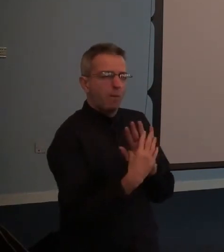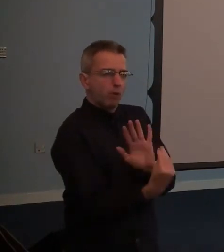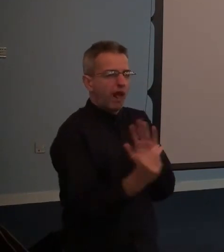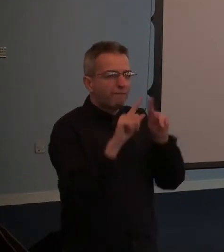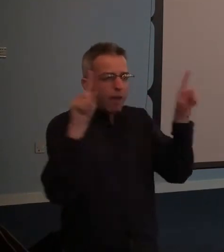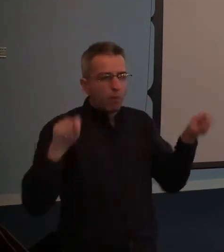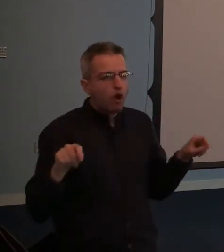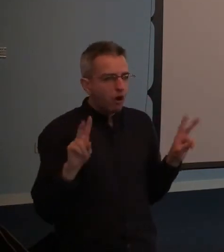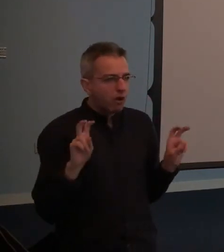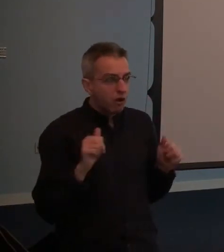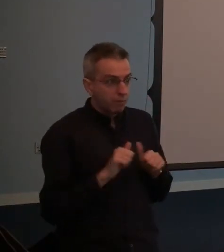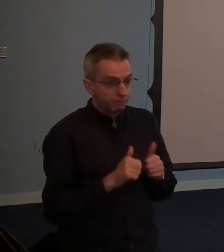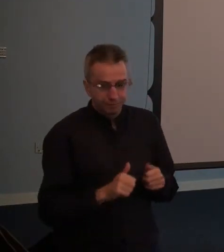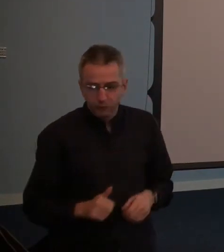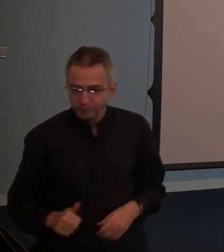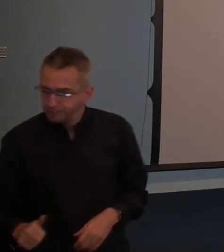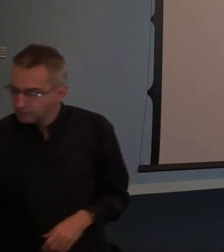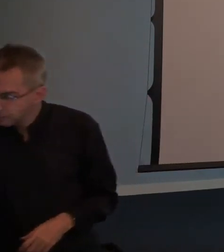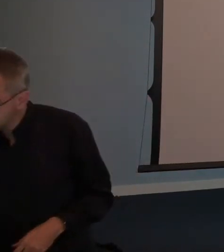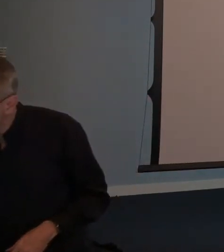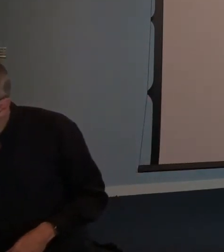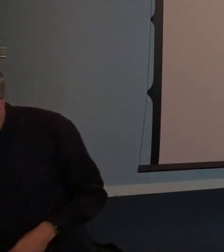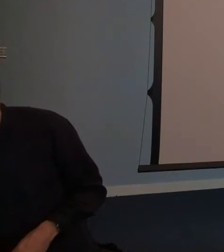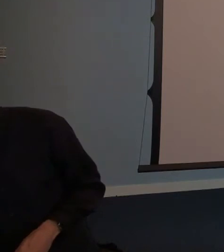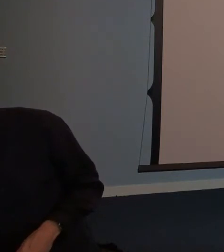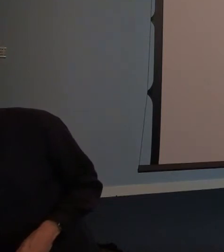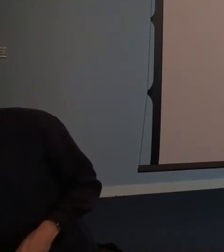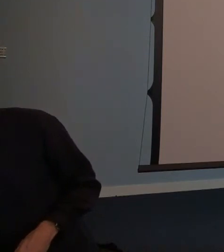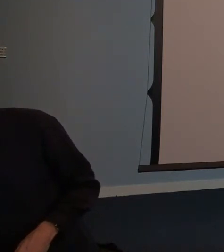to base our project on. He'd created a framework linked to attitude change.